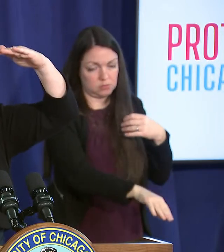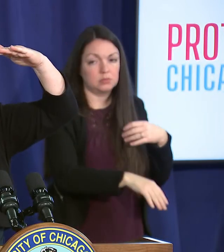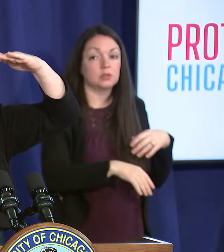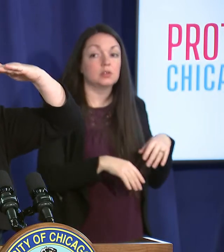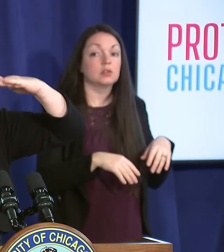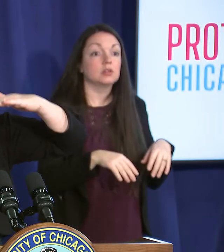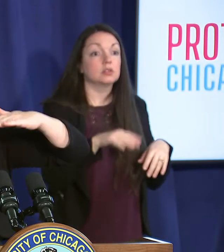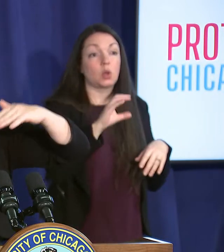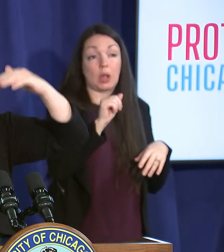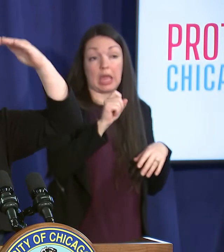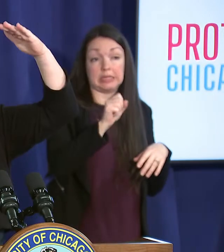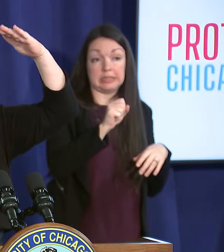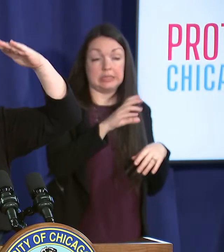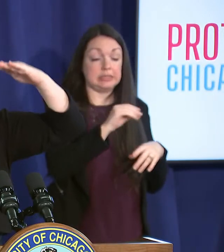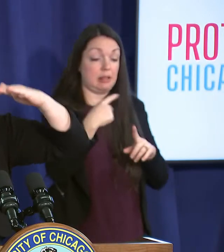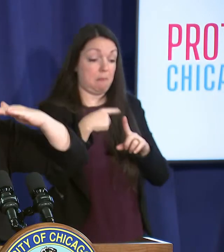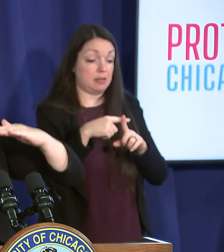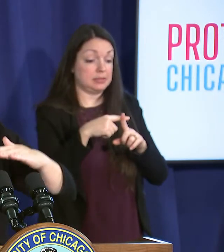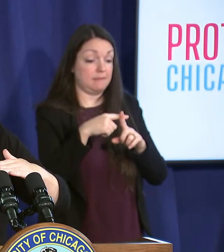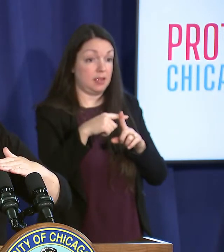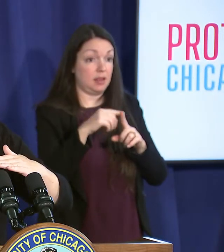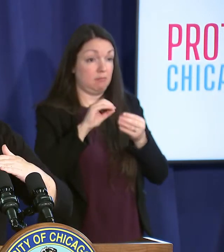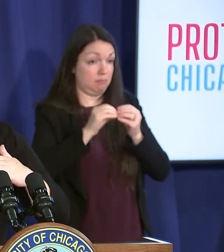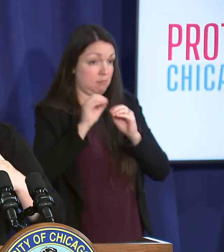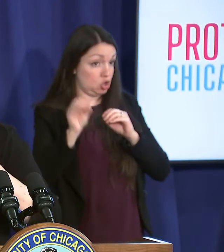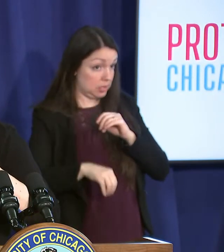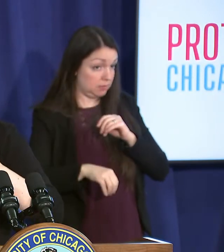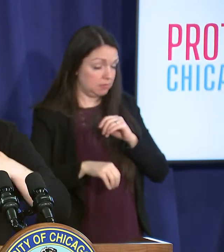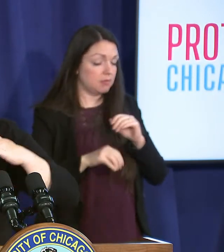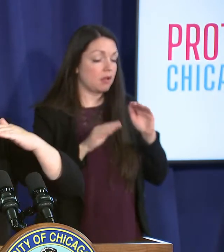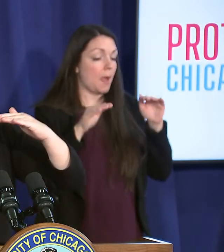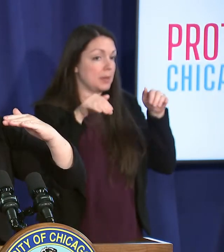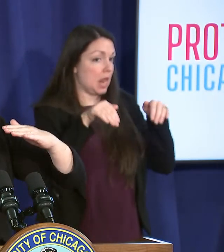saying the cases and the positivity coming down together.